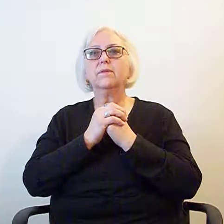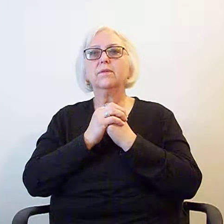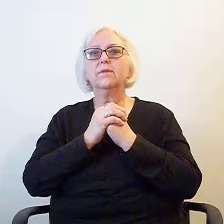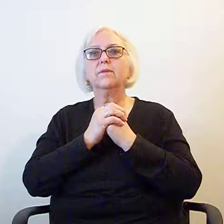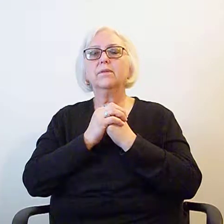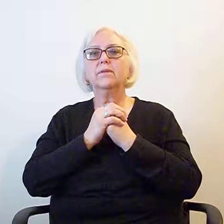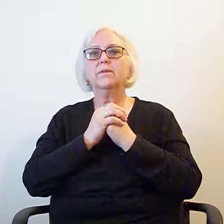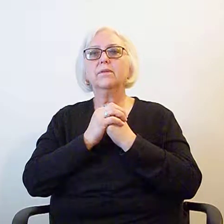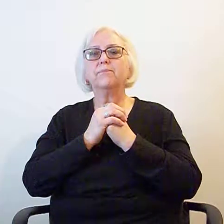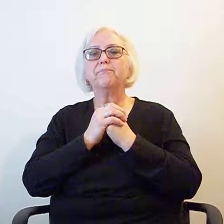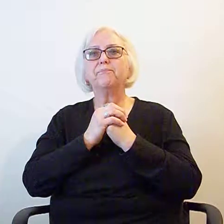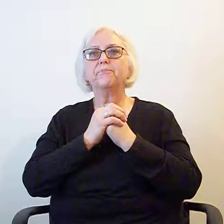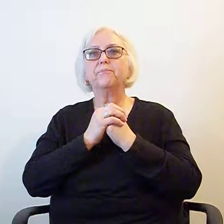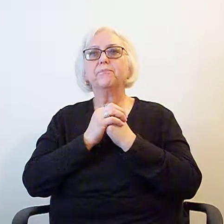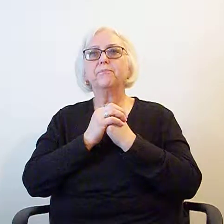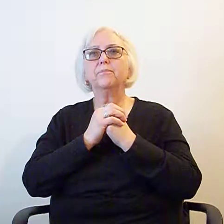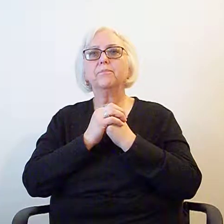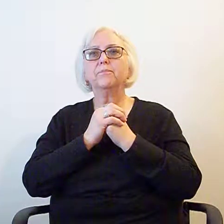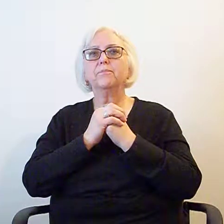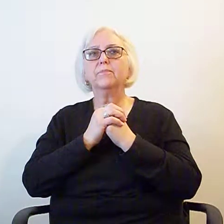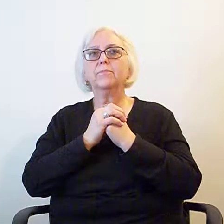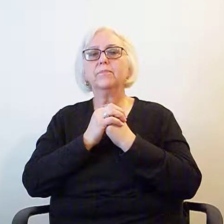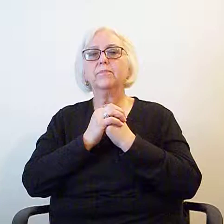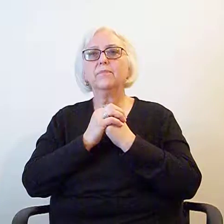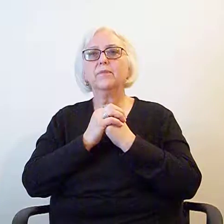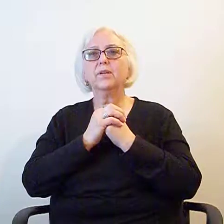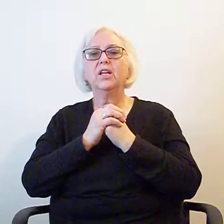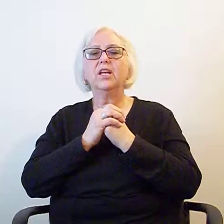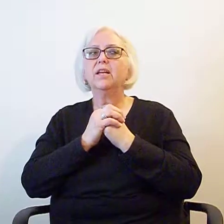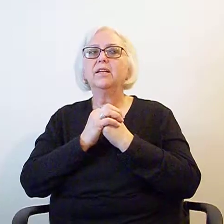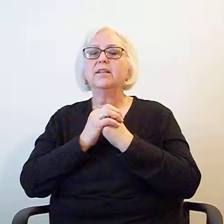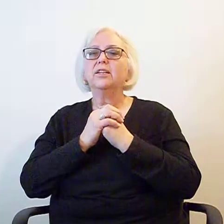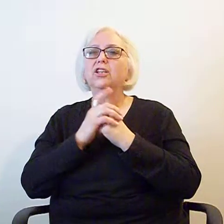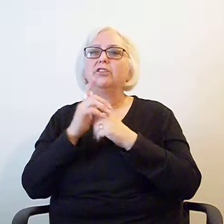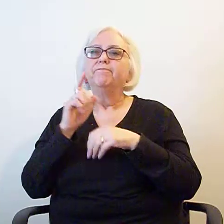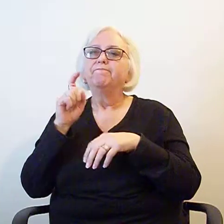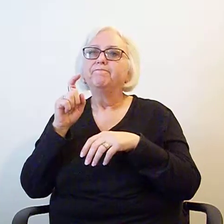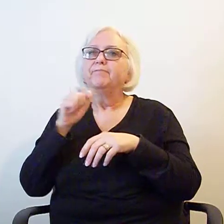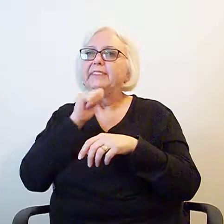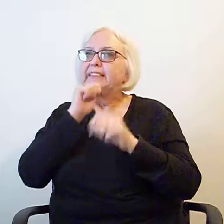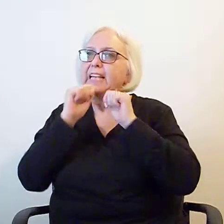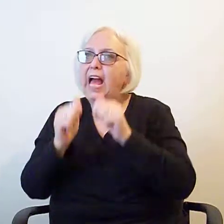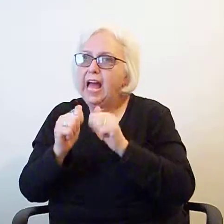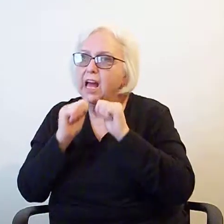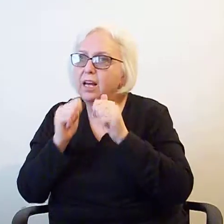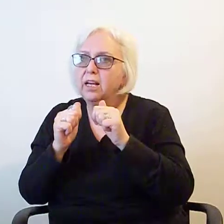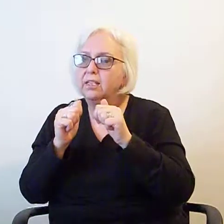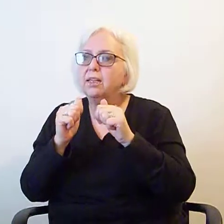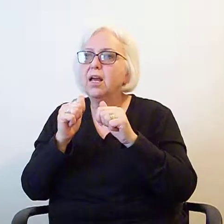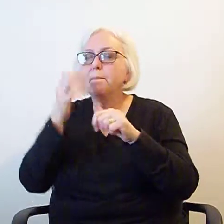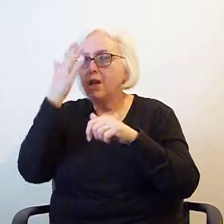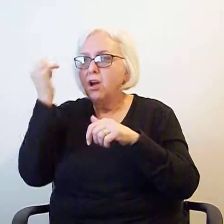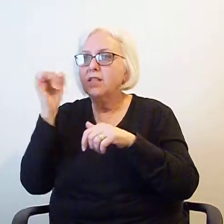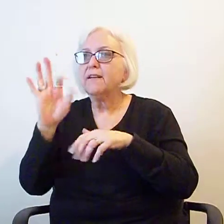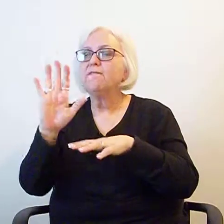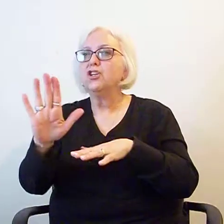should not be denied to anyone on the grounds of gender,